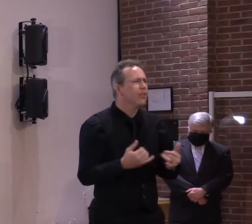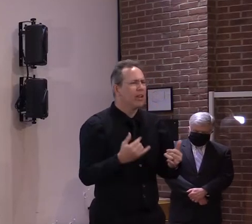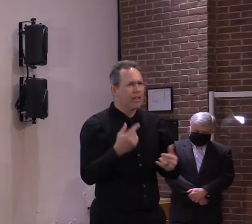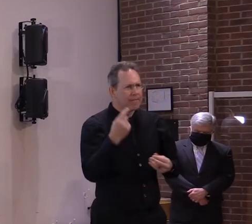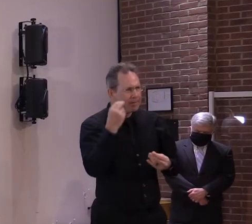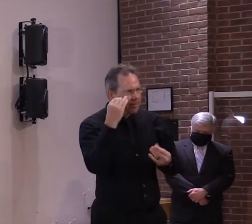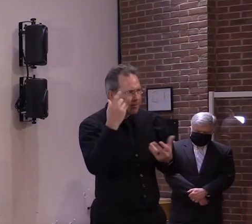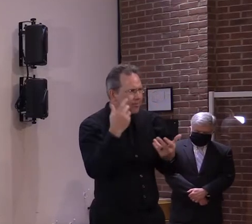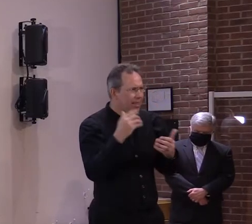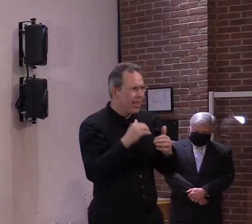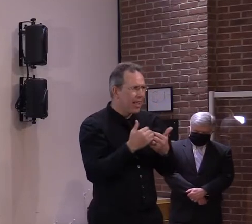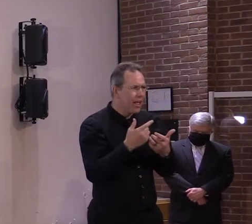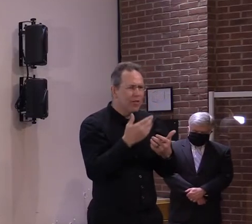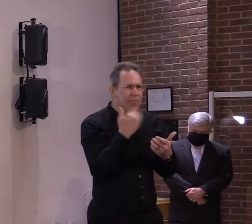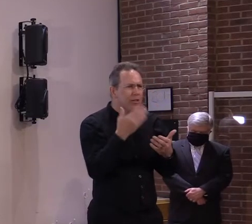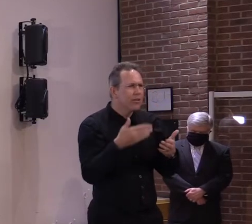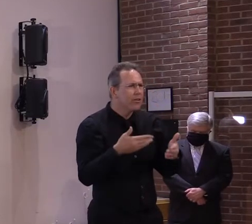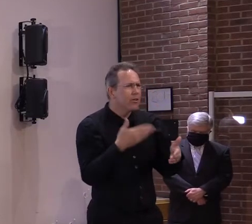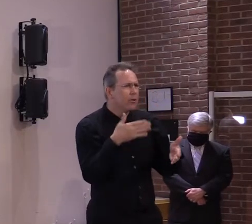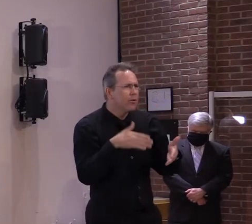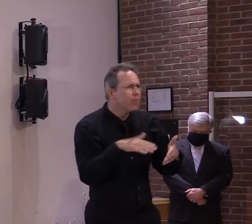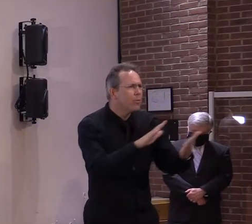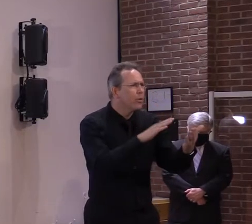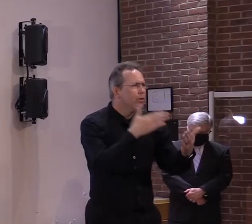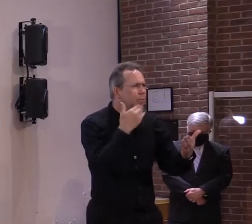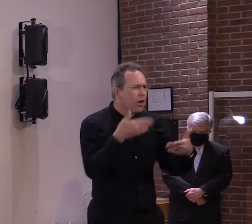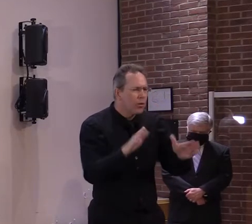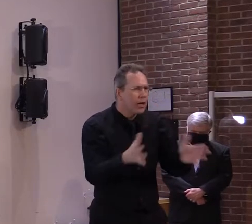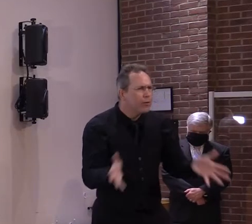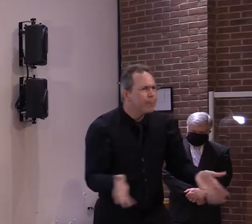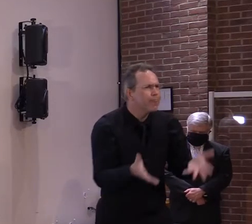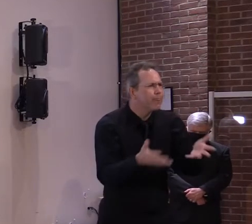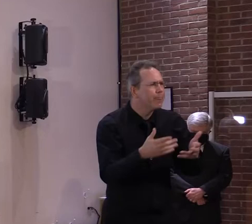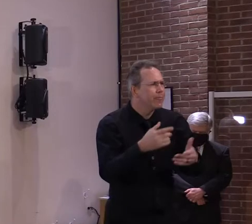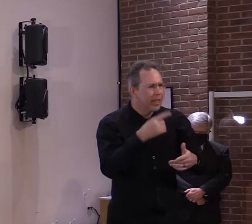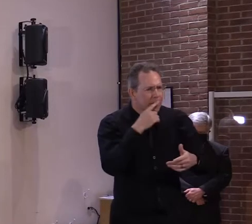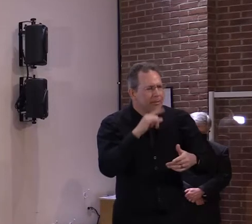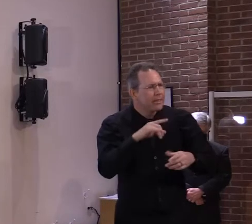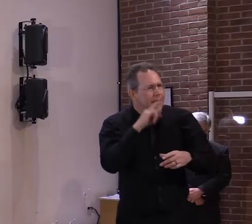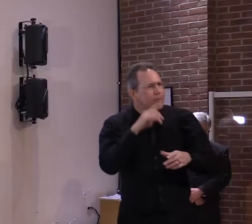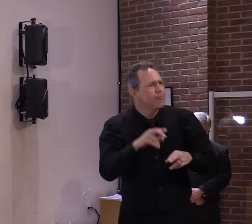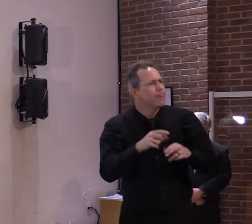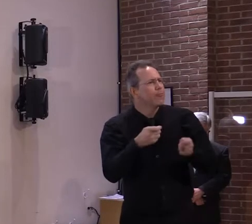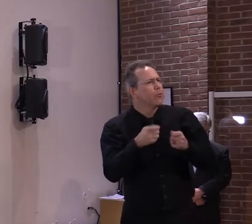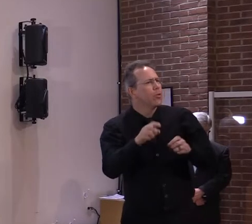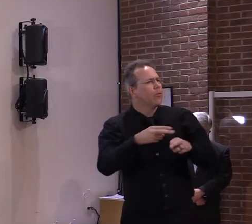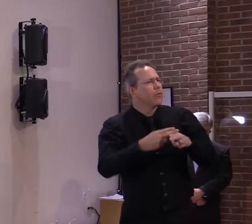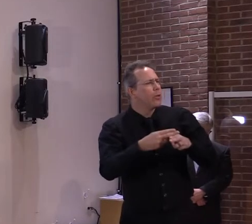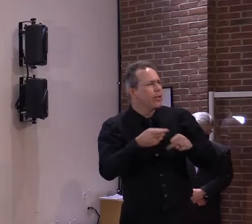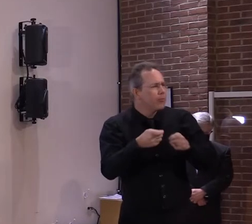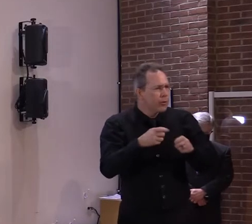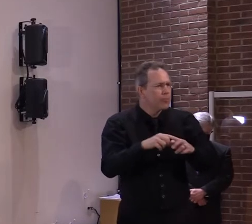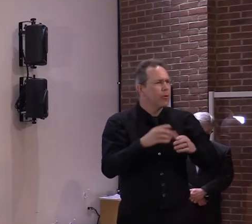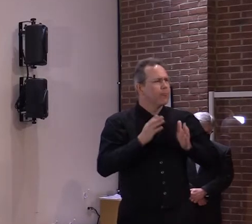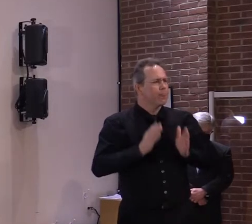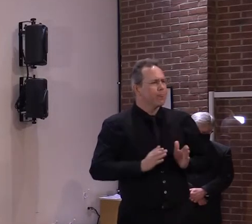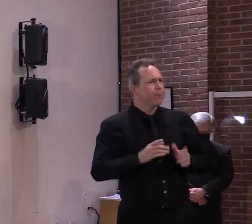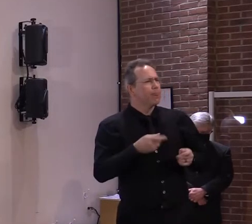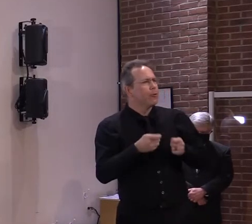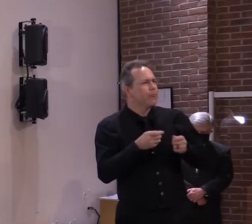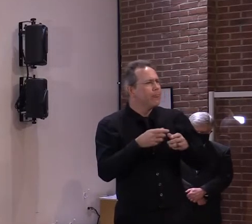can develop that will be more targeted, if you will, so that we can have